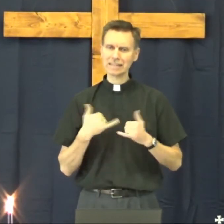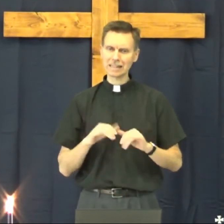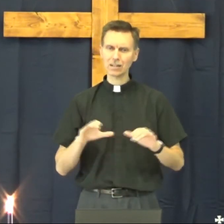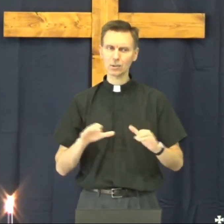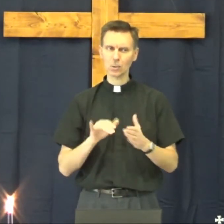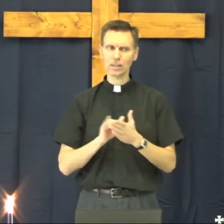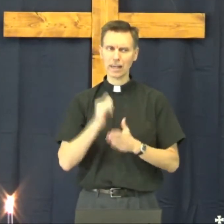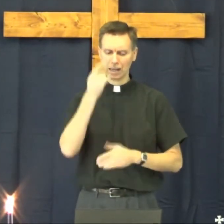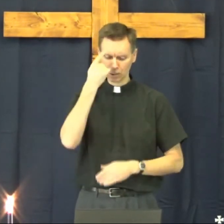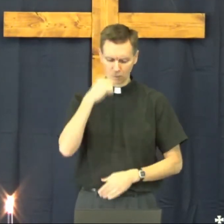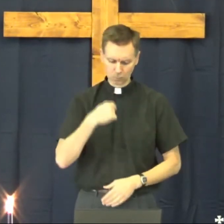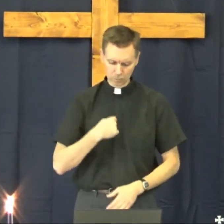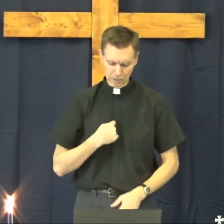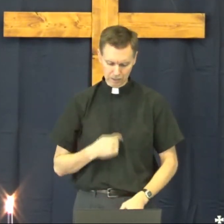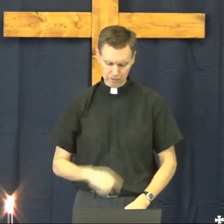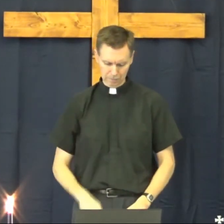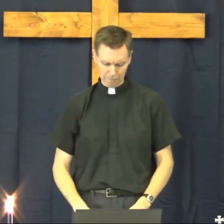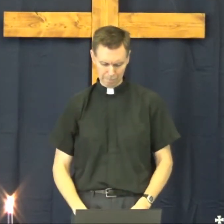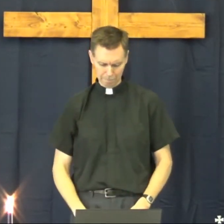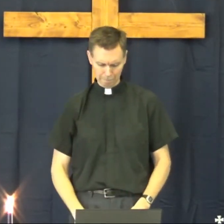Still doing that for me.